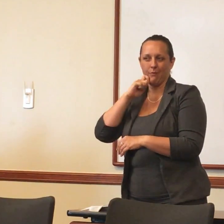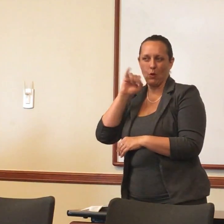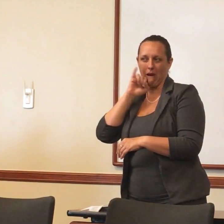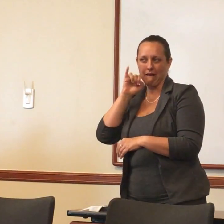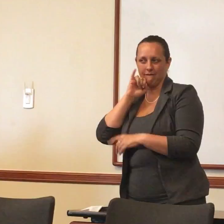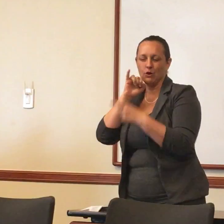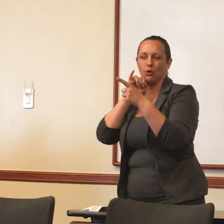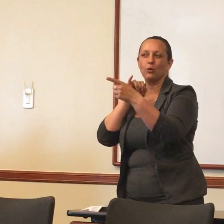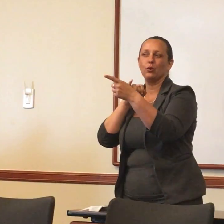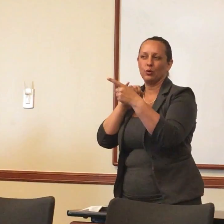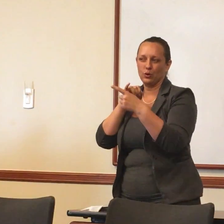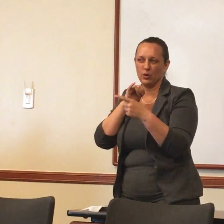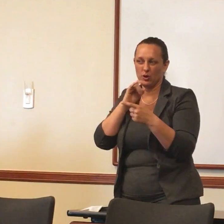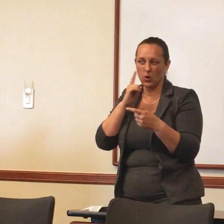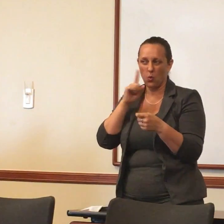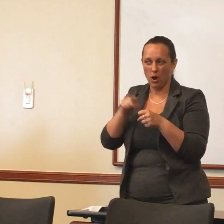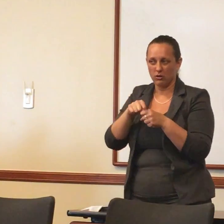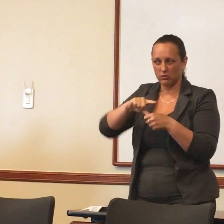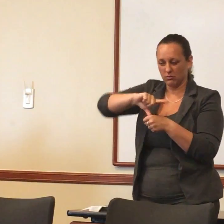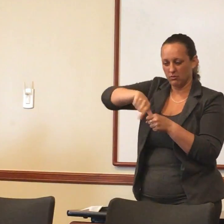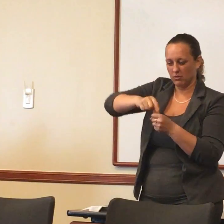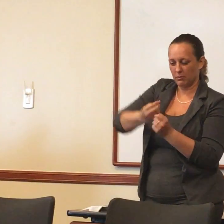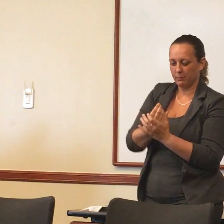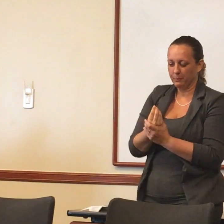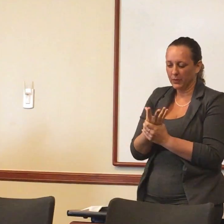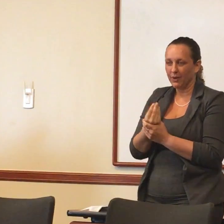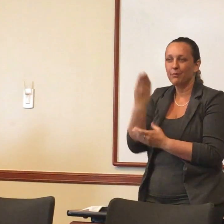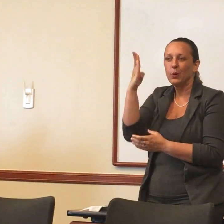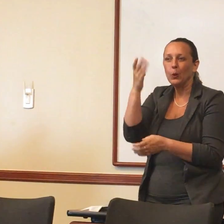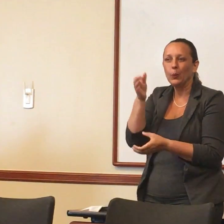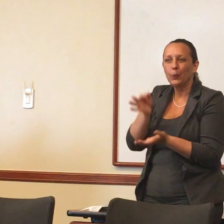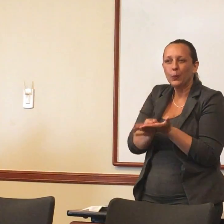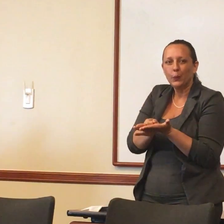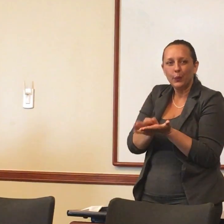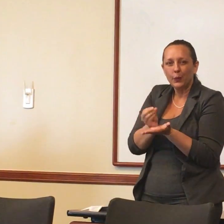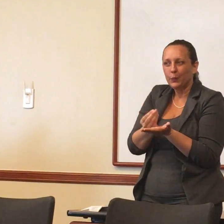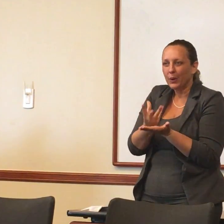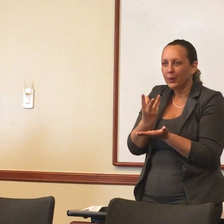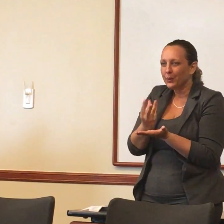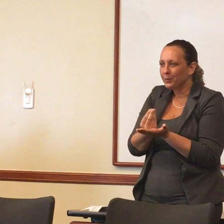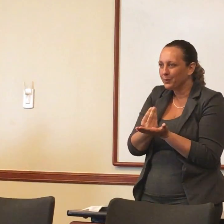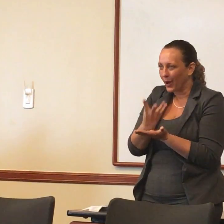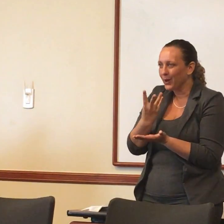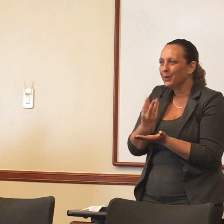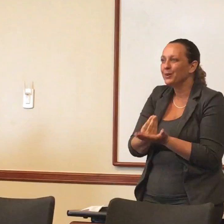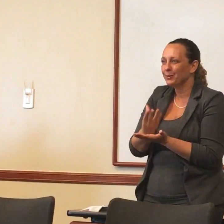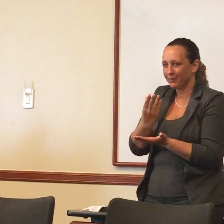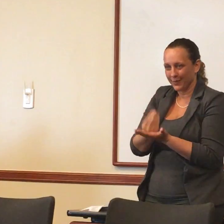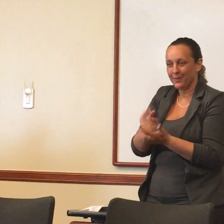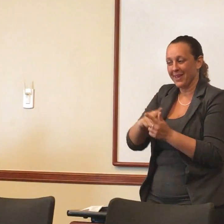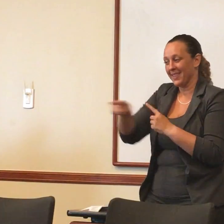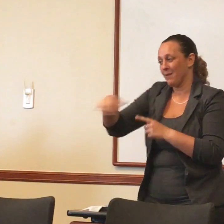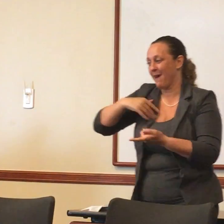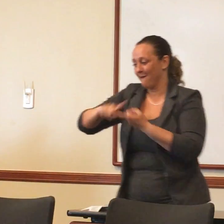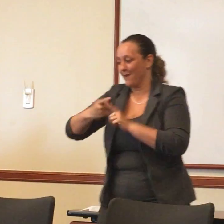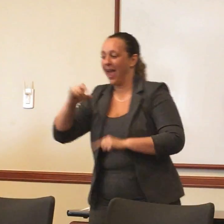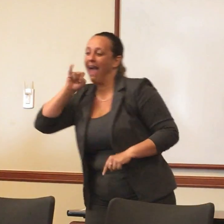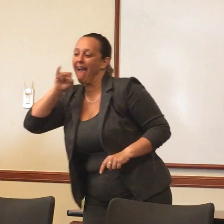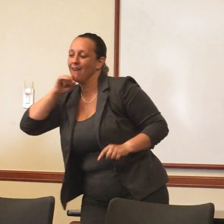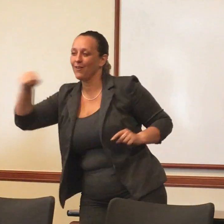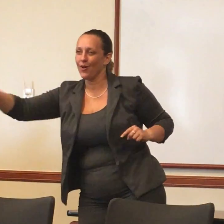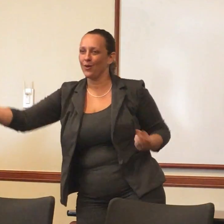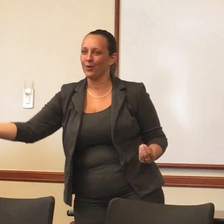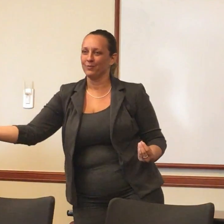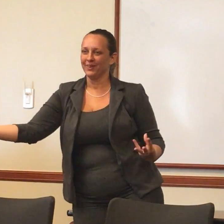That will show a signal of where I'm at also. So some of my friends could find, they have iPhones also, and we could find each other's